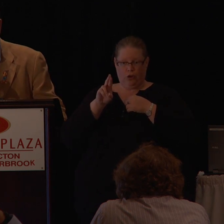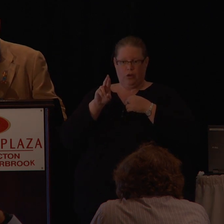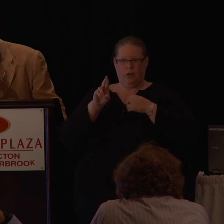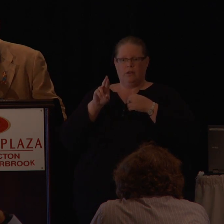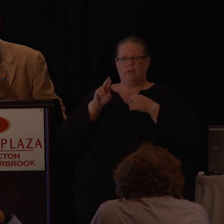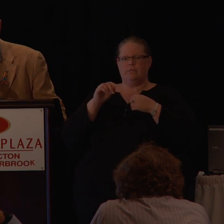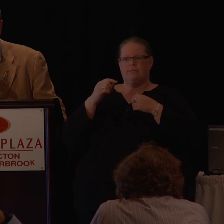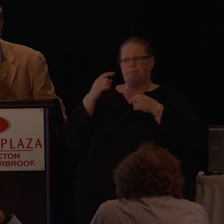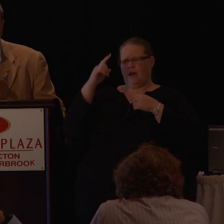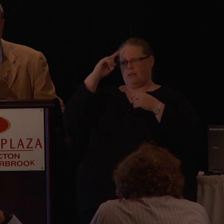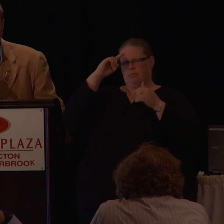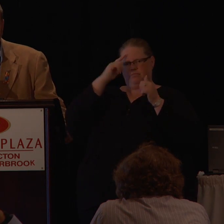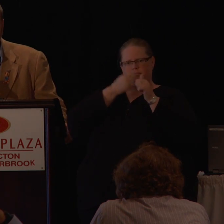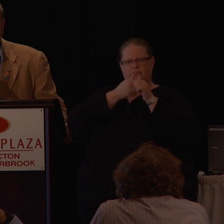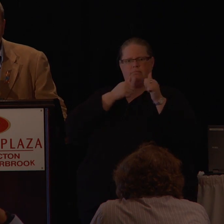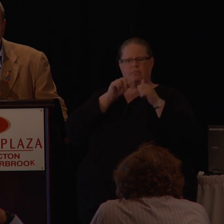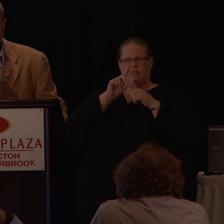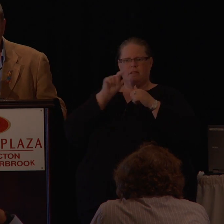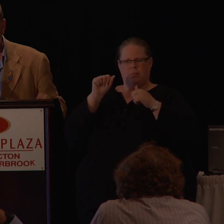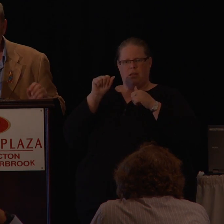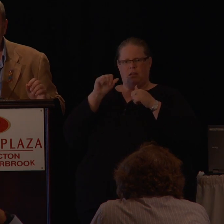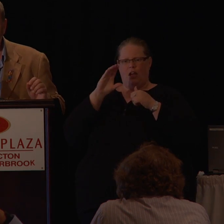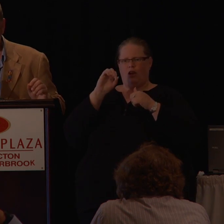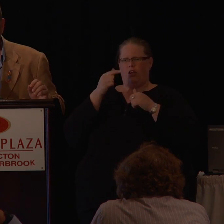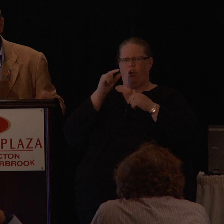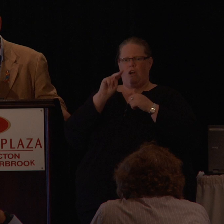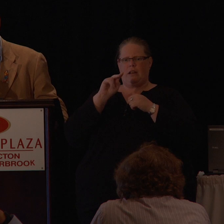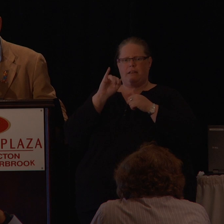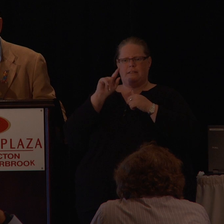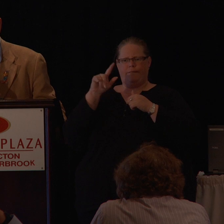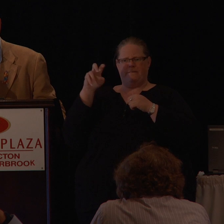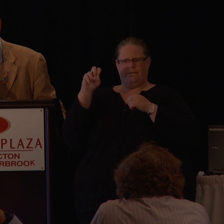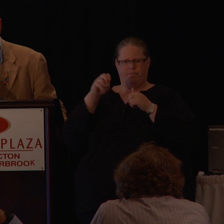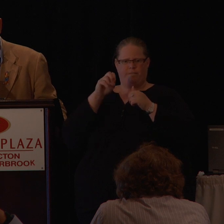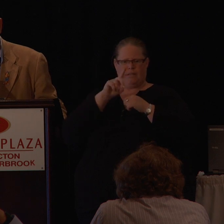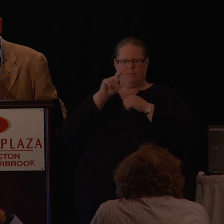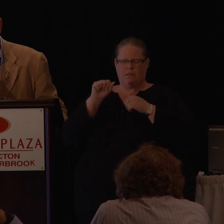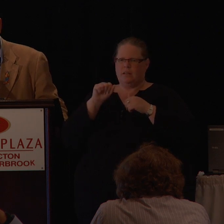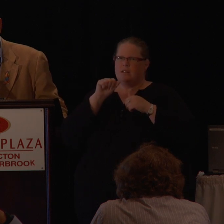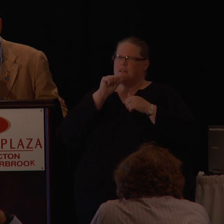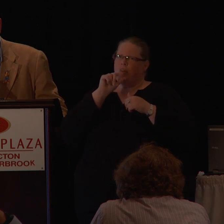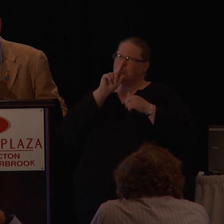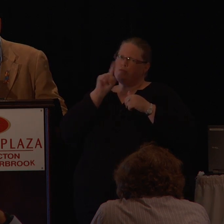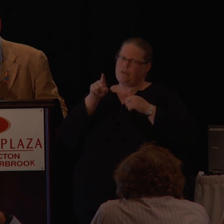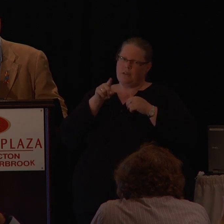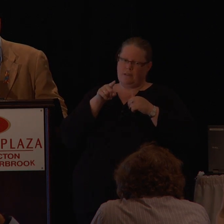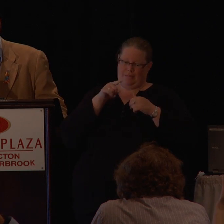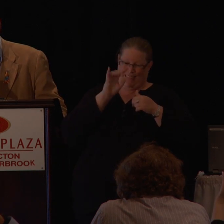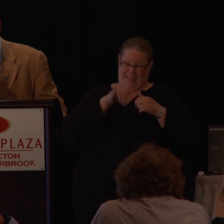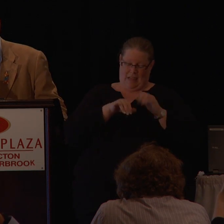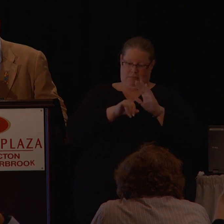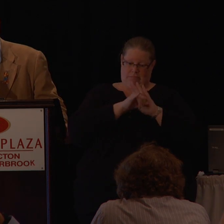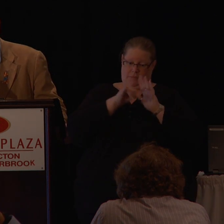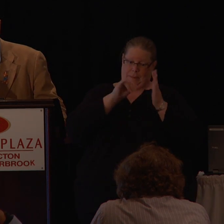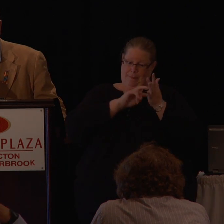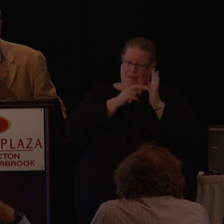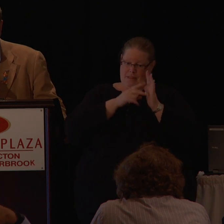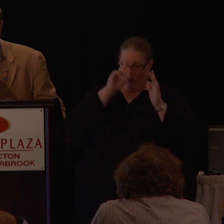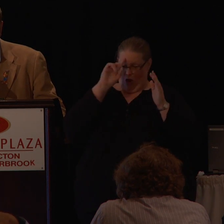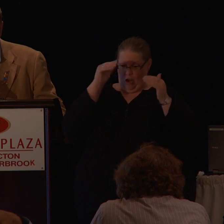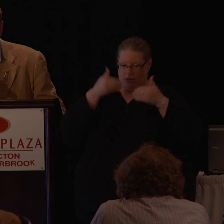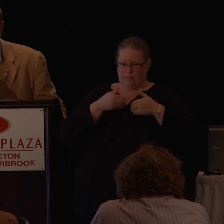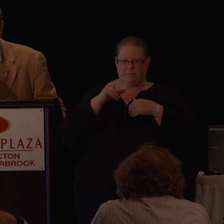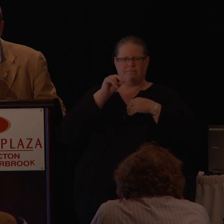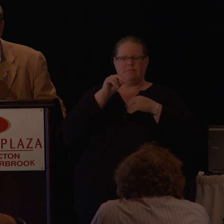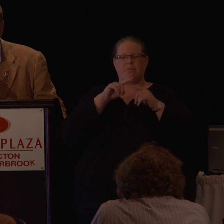cognitive disability was also a prominent feature. It wasn't an official diagnostic criteria, but the experts with the Centers for